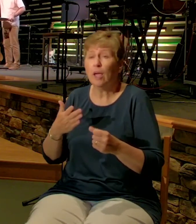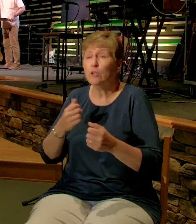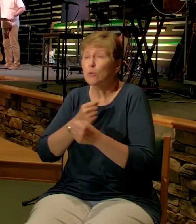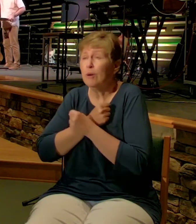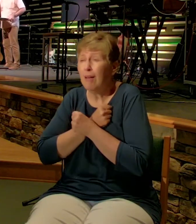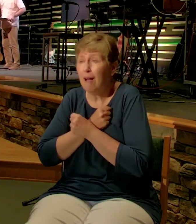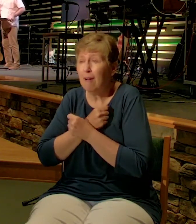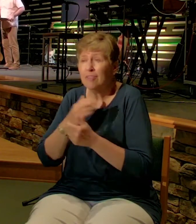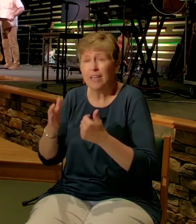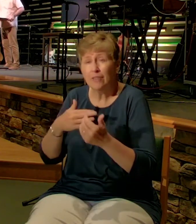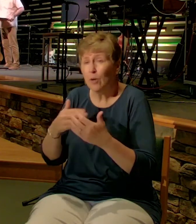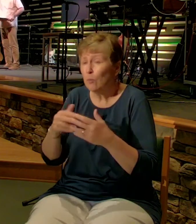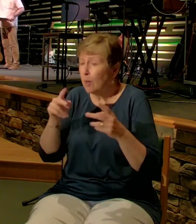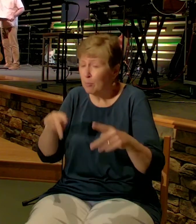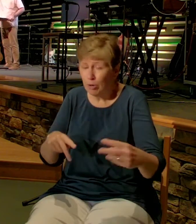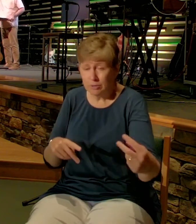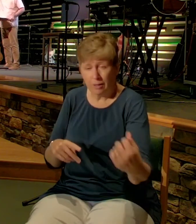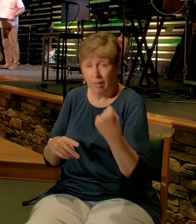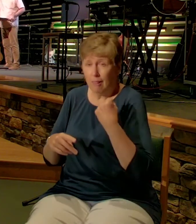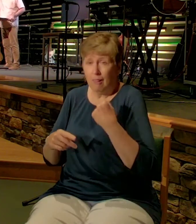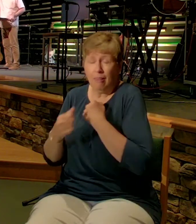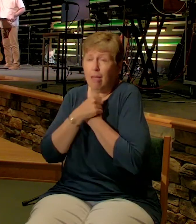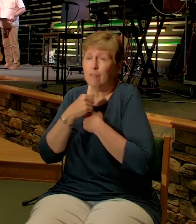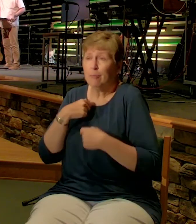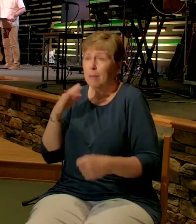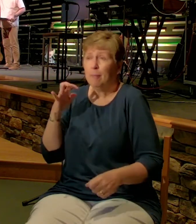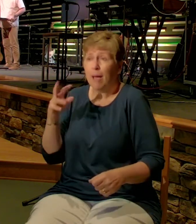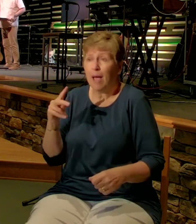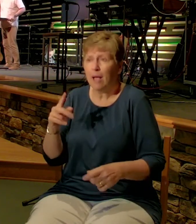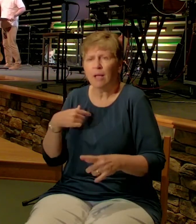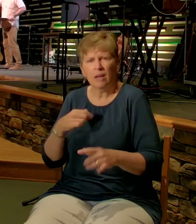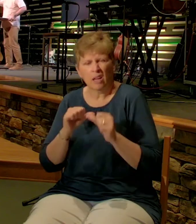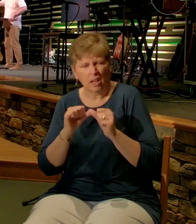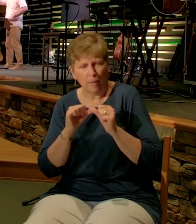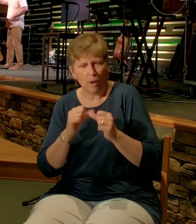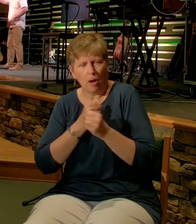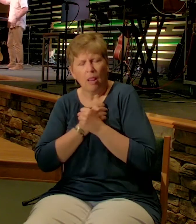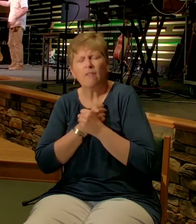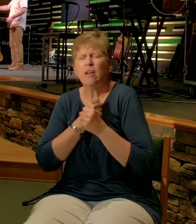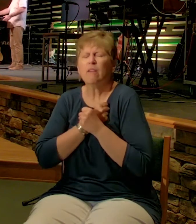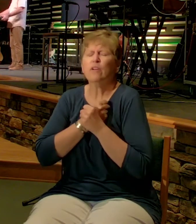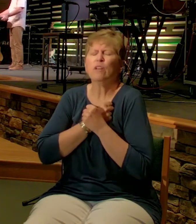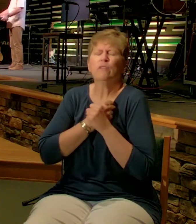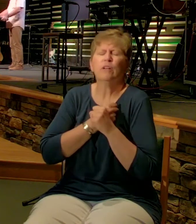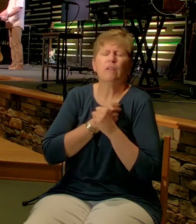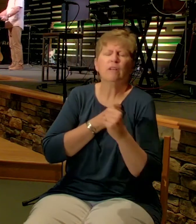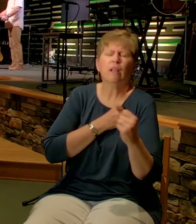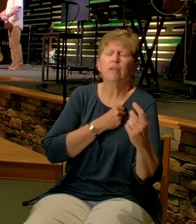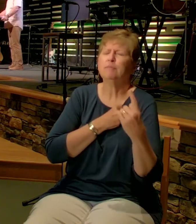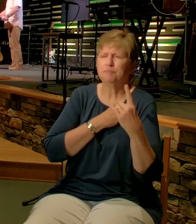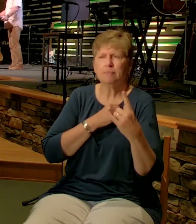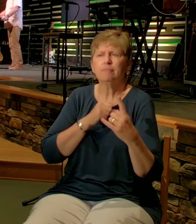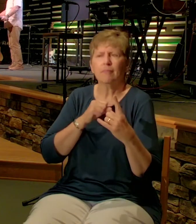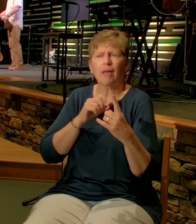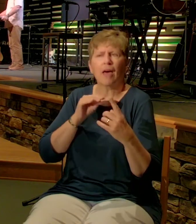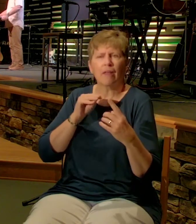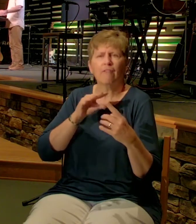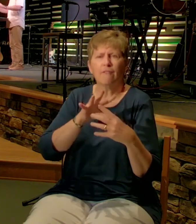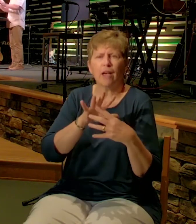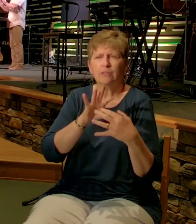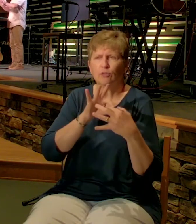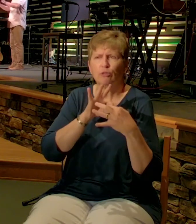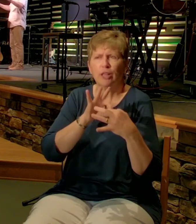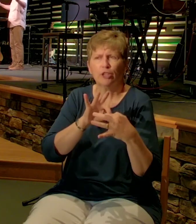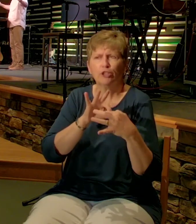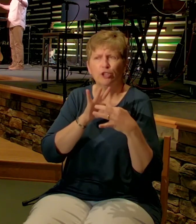don't love you back, you keep on loving them. It's a huge impact upon the relationship. Because what I've seen is